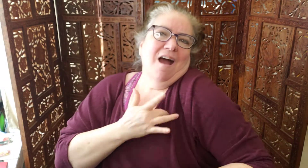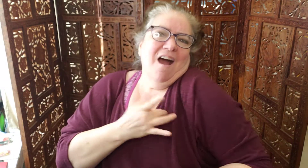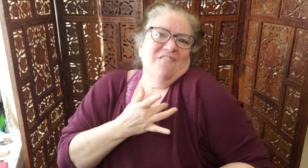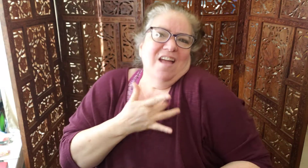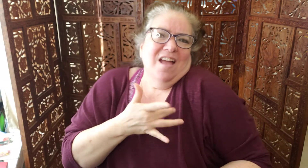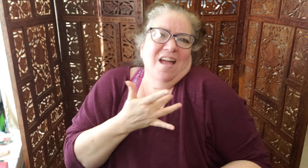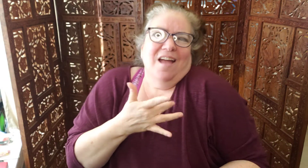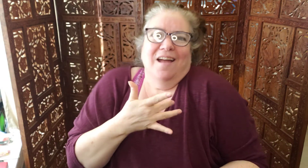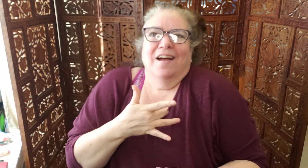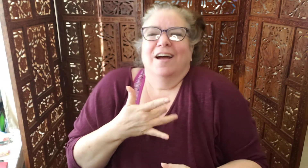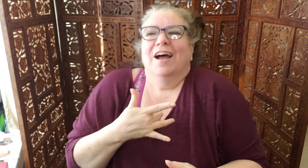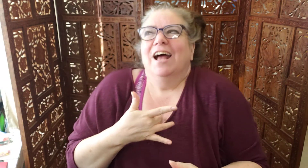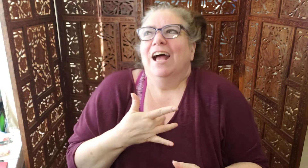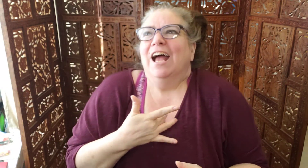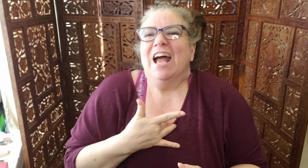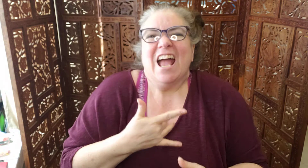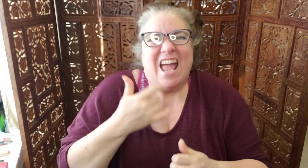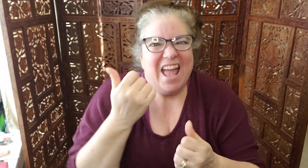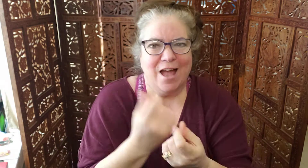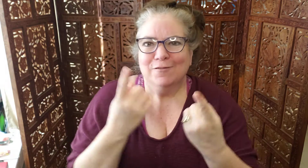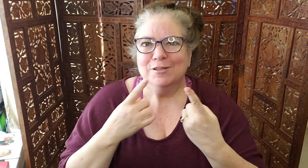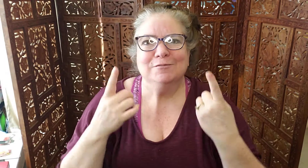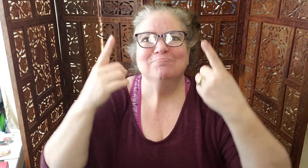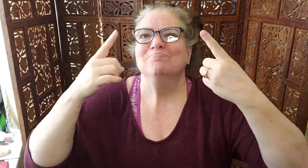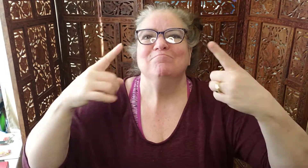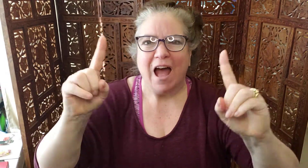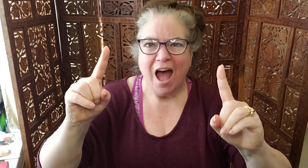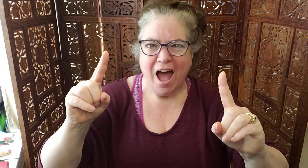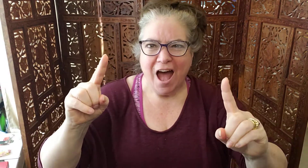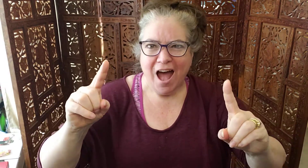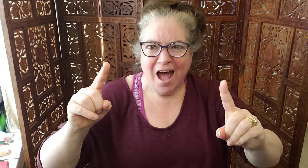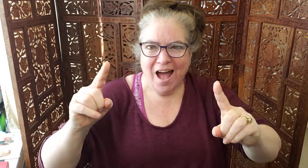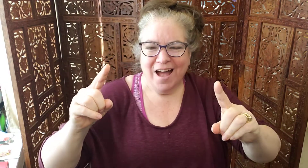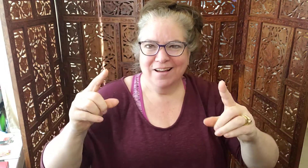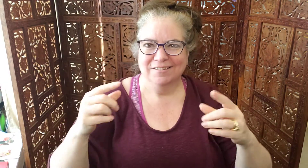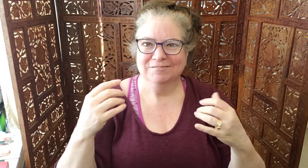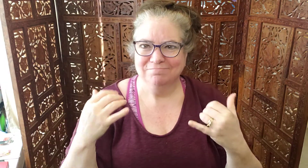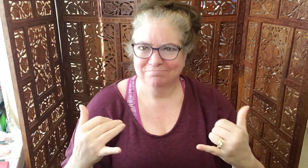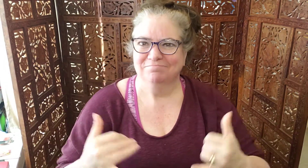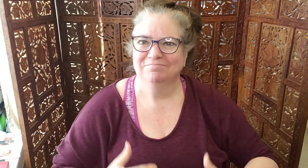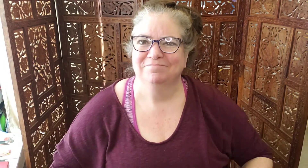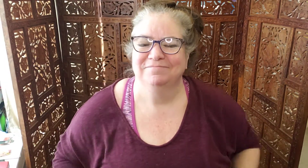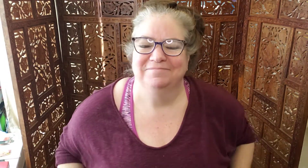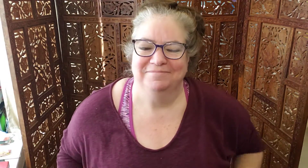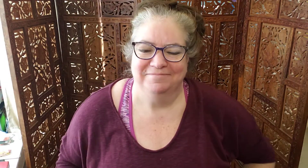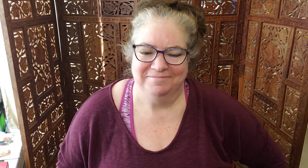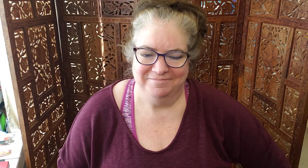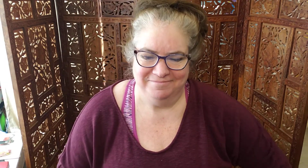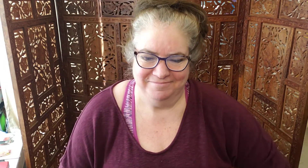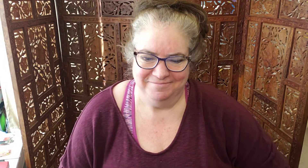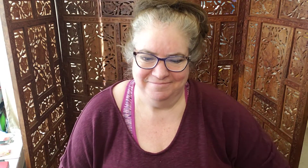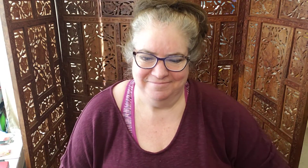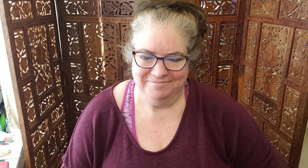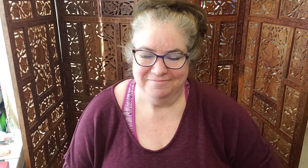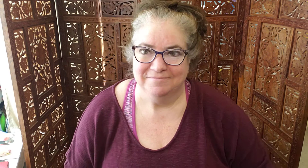beautiful feeling. Everything's going my way.